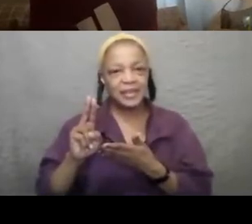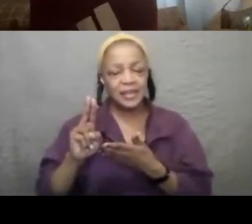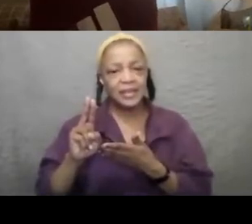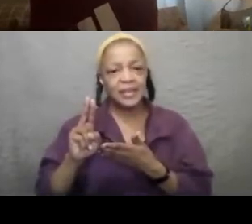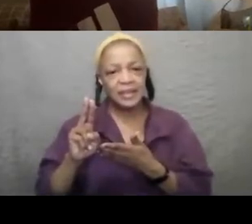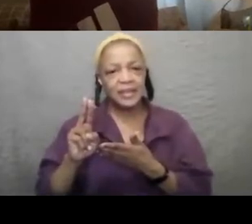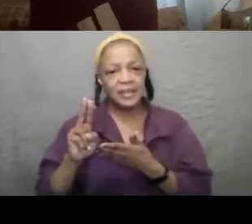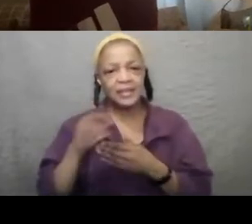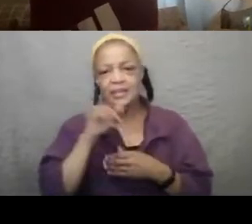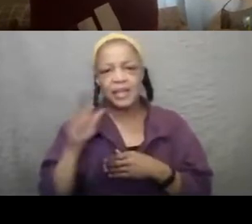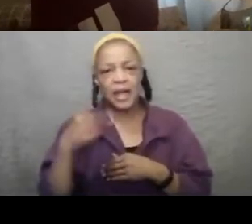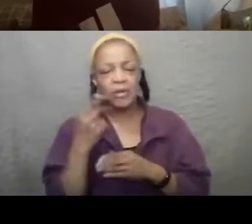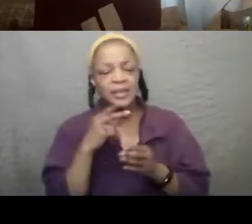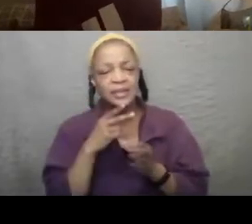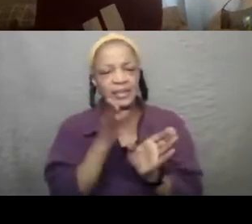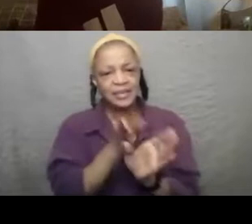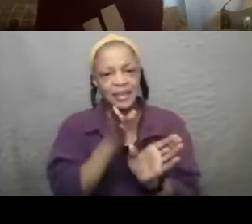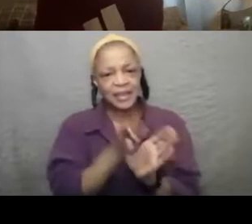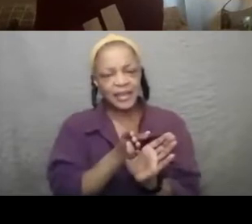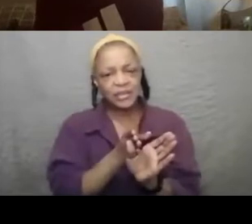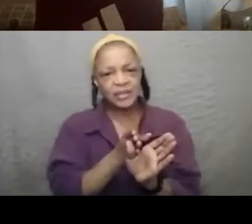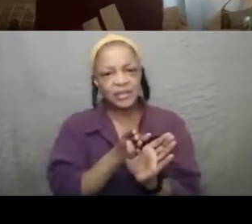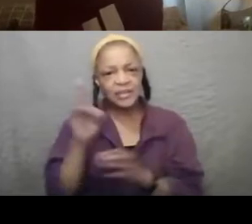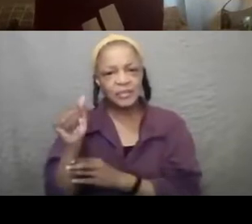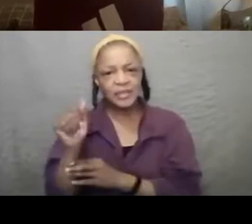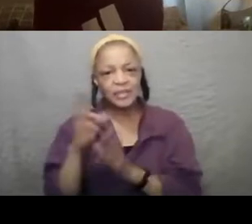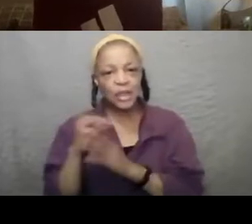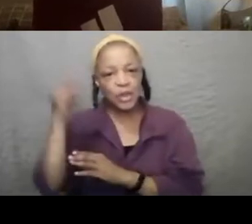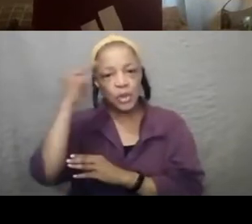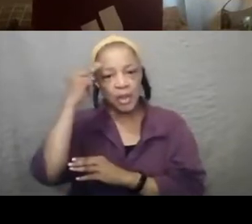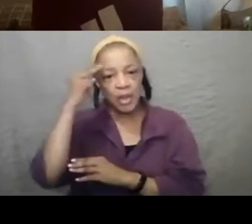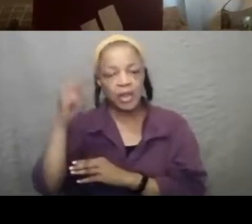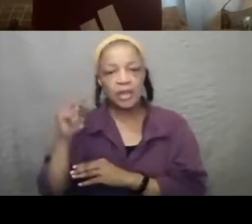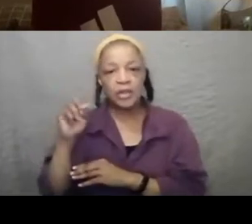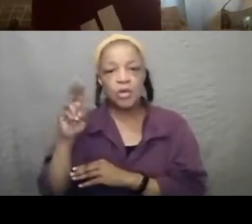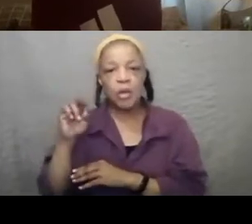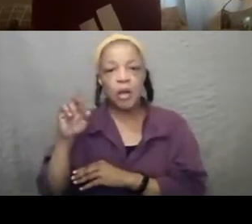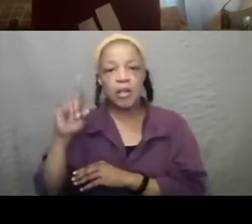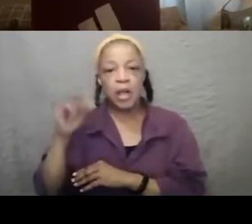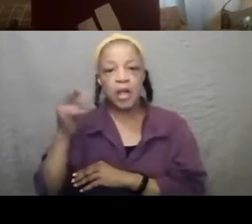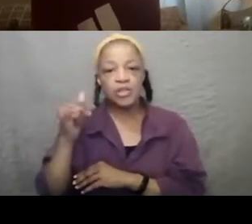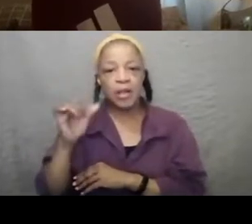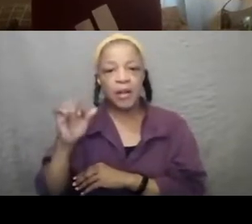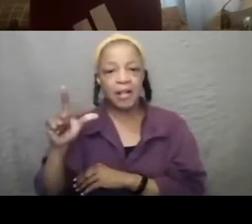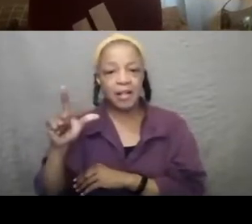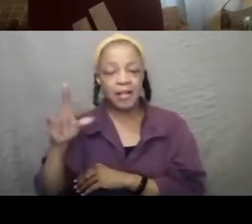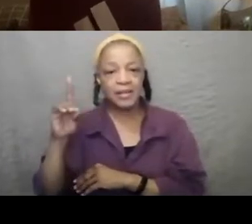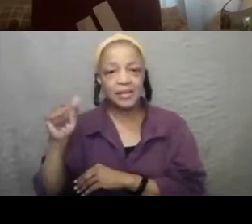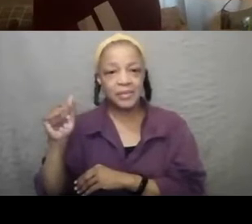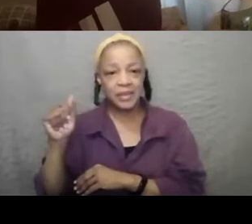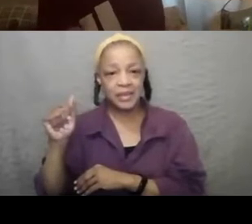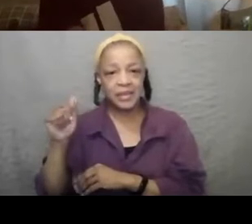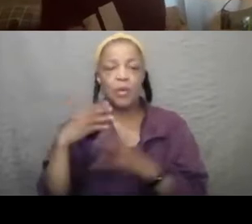And it's not just psychiatric disabilities, it's neurological disabilities. Why are we in a still